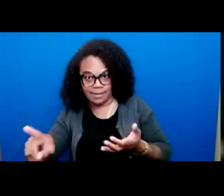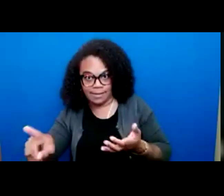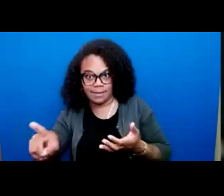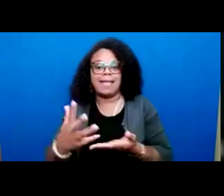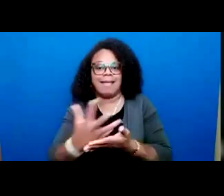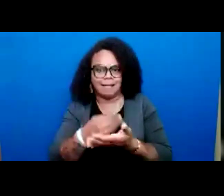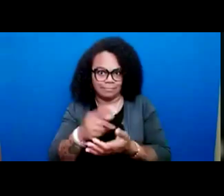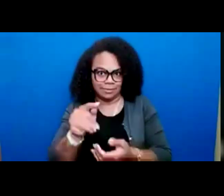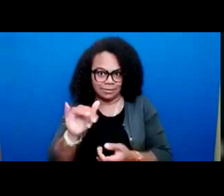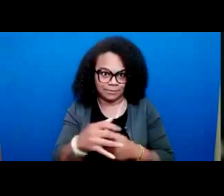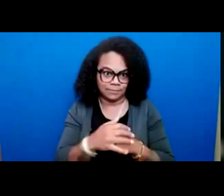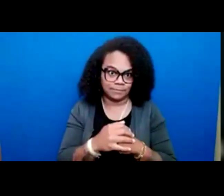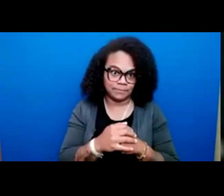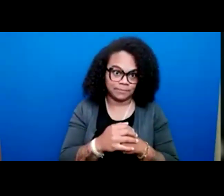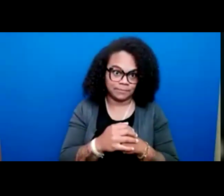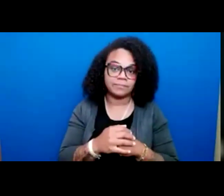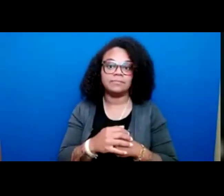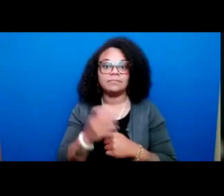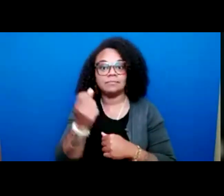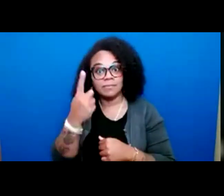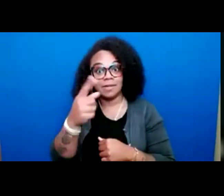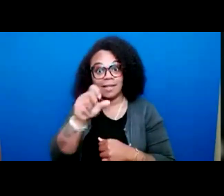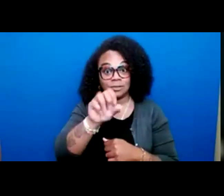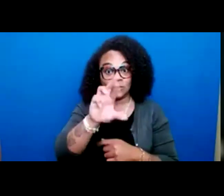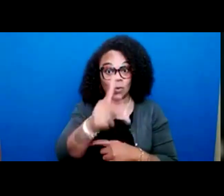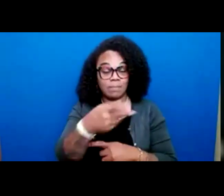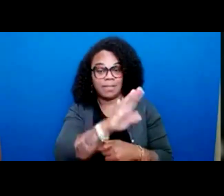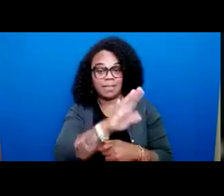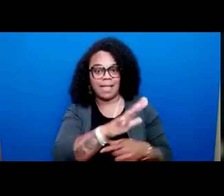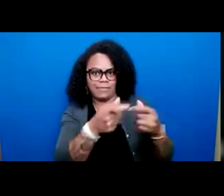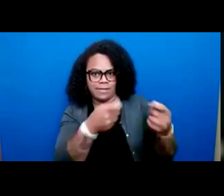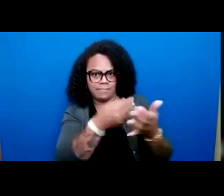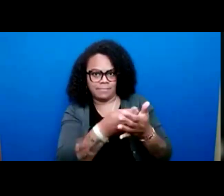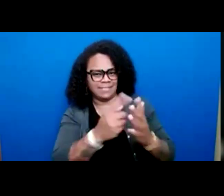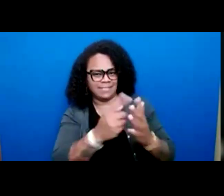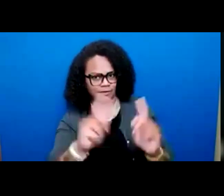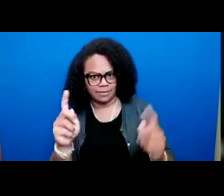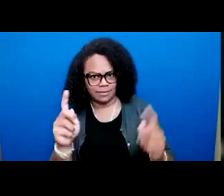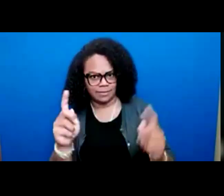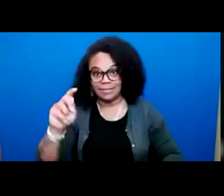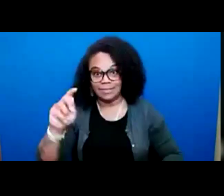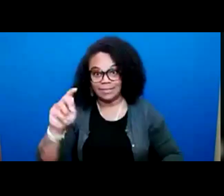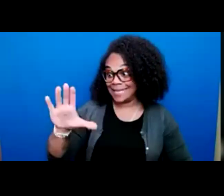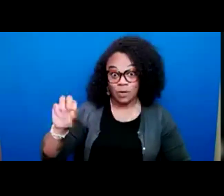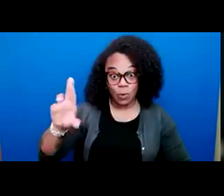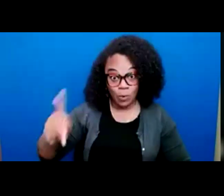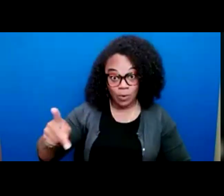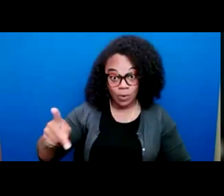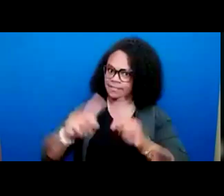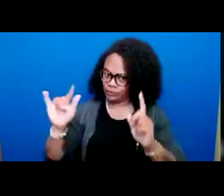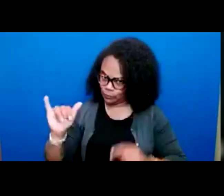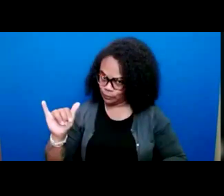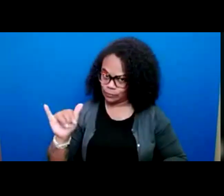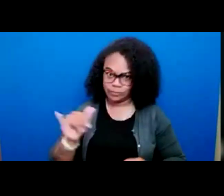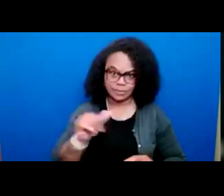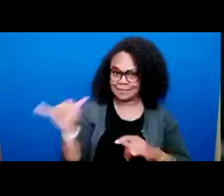treat income, they treat dollars differently. And then for C Corps are much different from S Corps. Profits